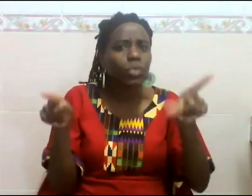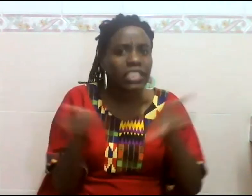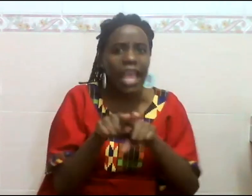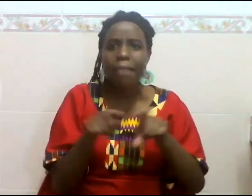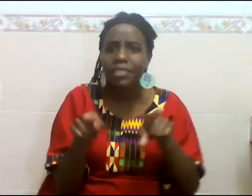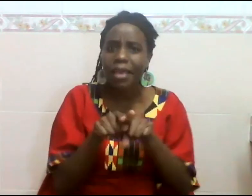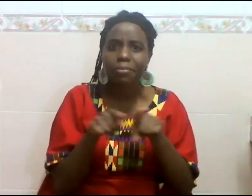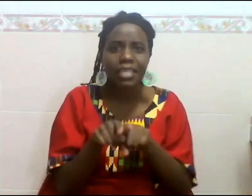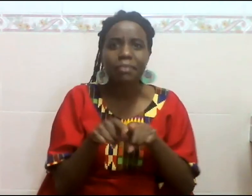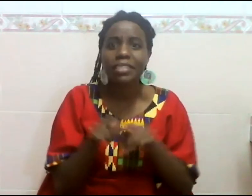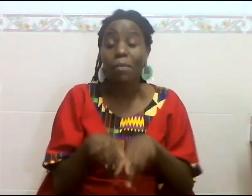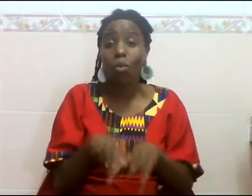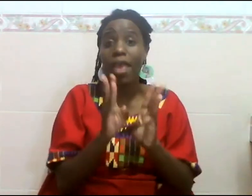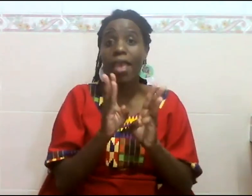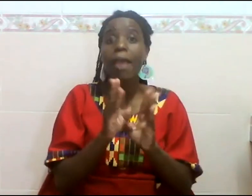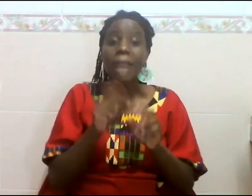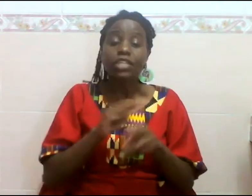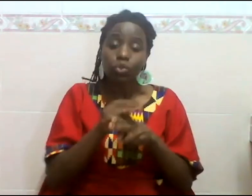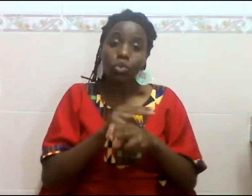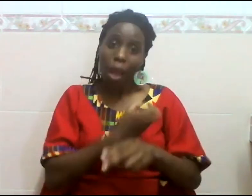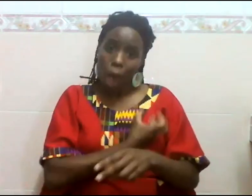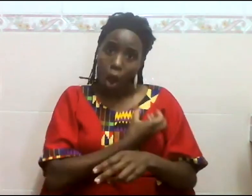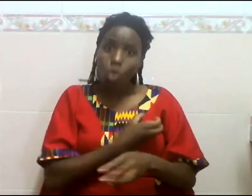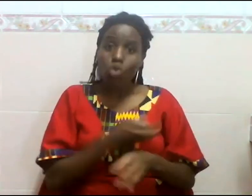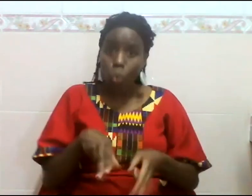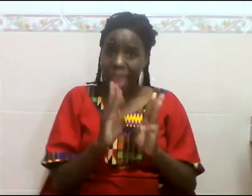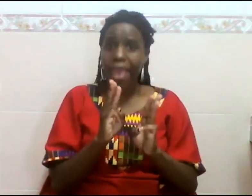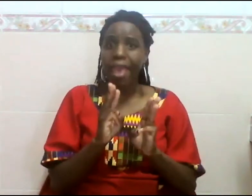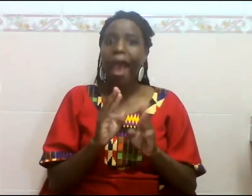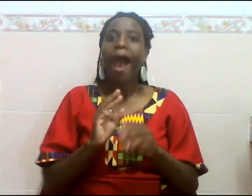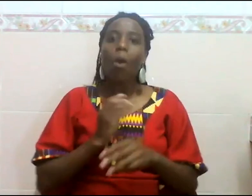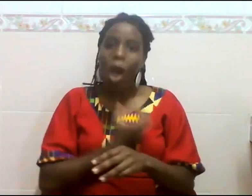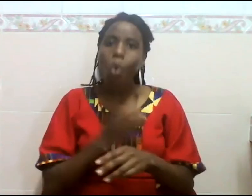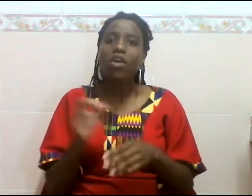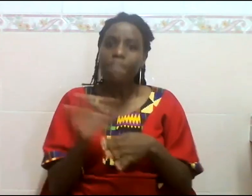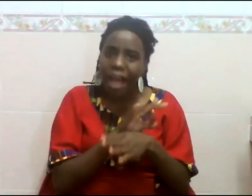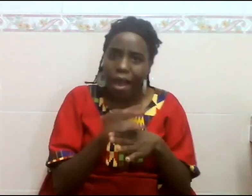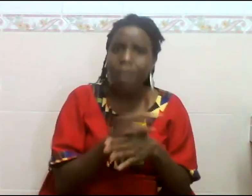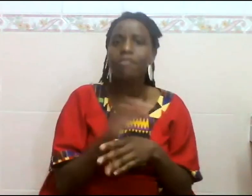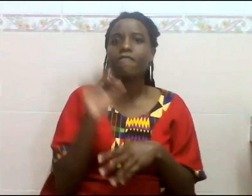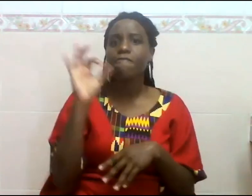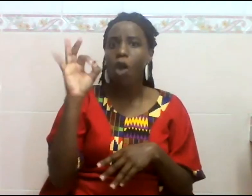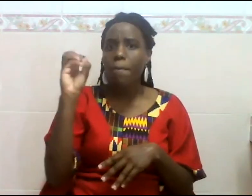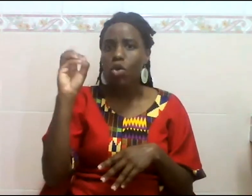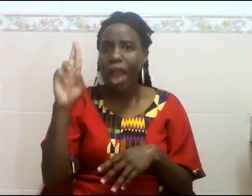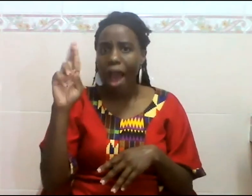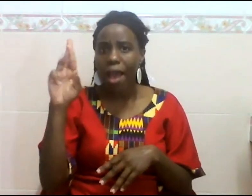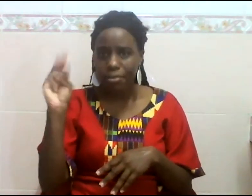formulation using our own basic formula, we can stick to it rather than sticking to the Western formula, and